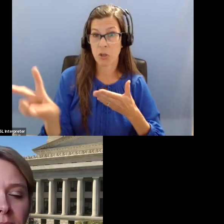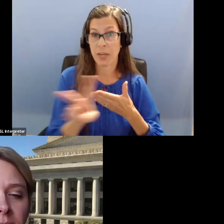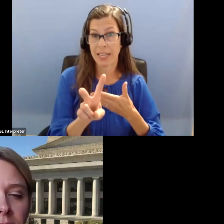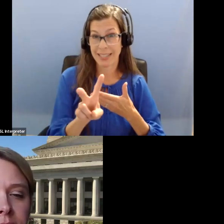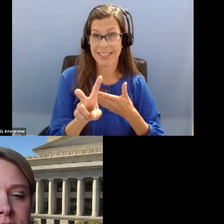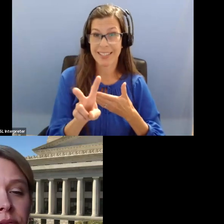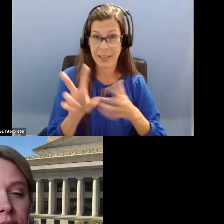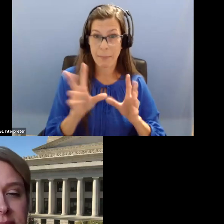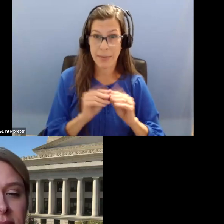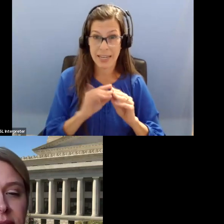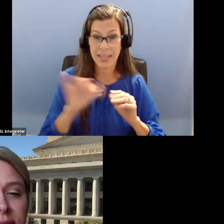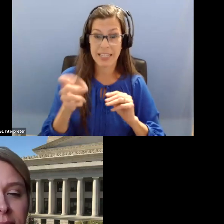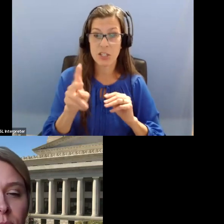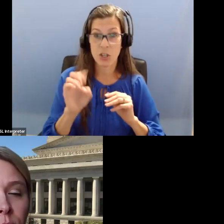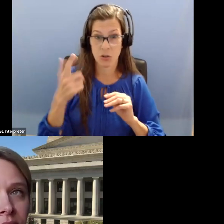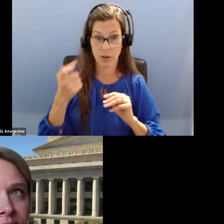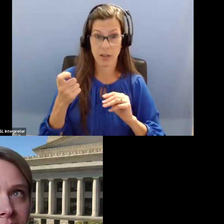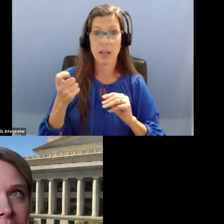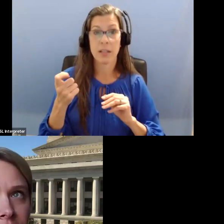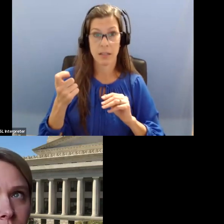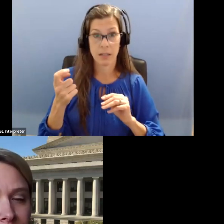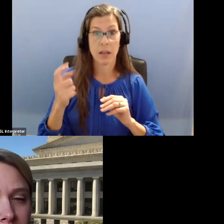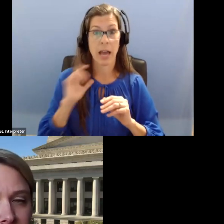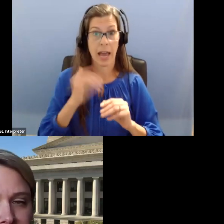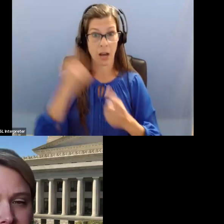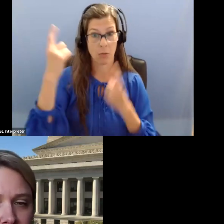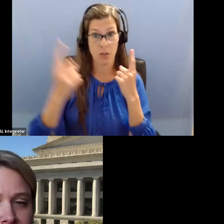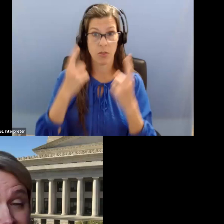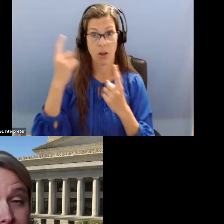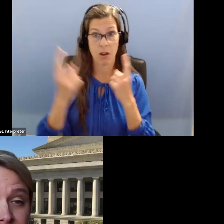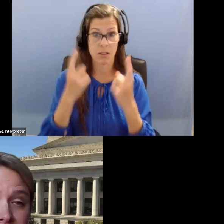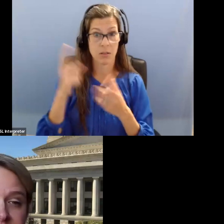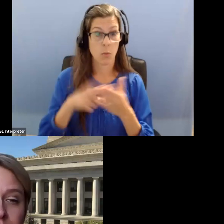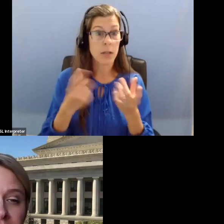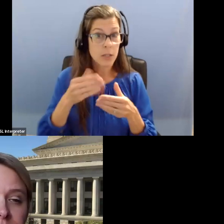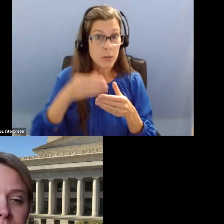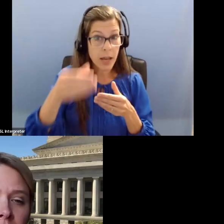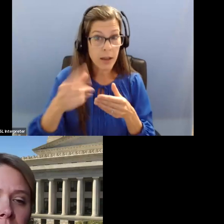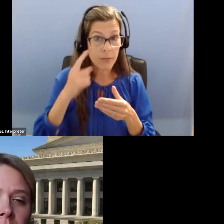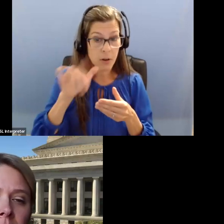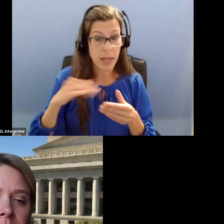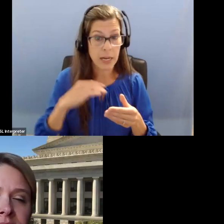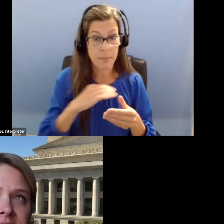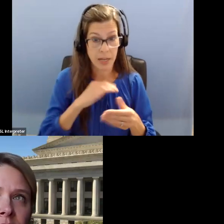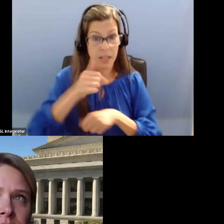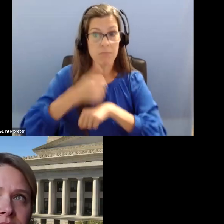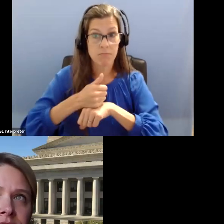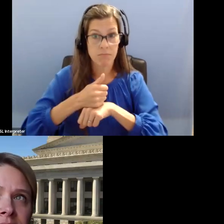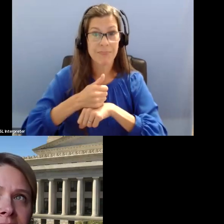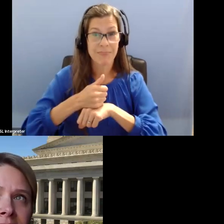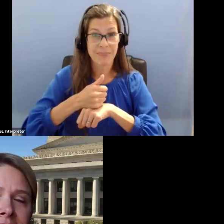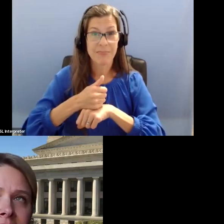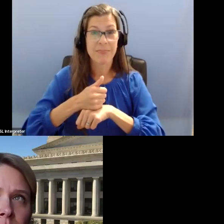now to really solidify what we're thinking that would be good next steps for this committee. Things that